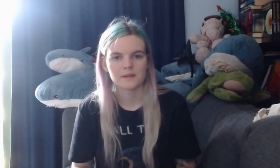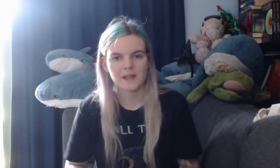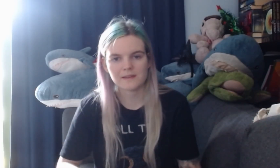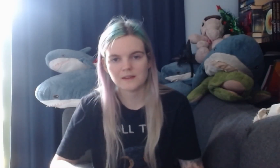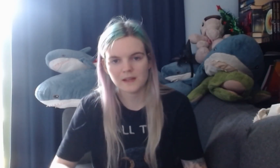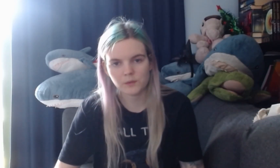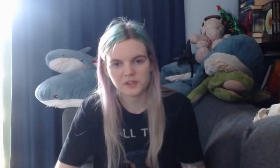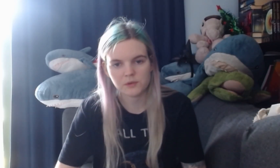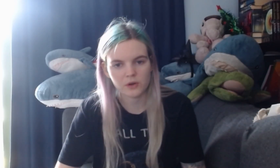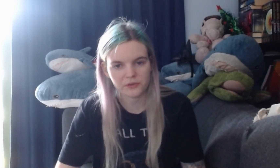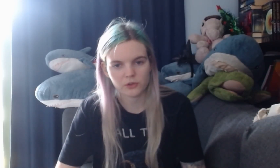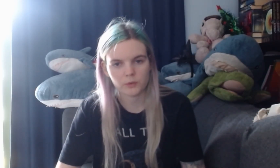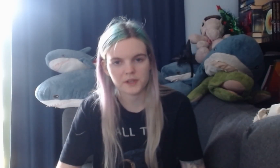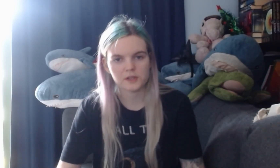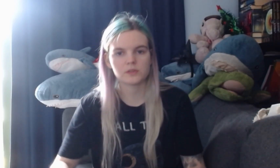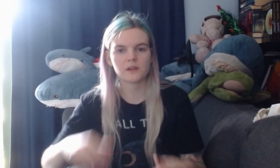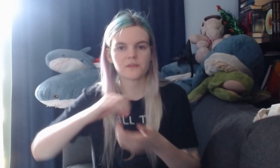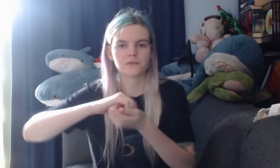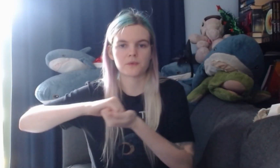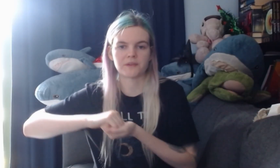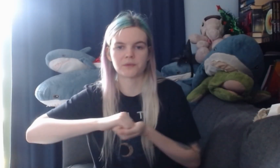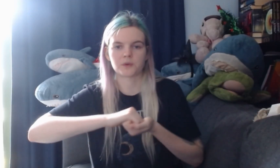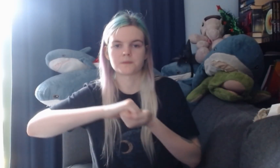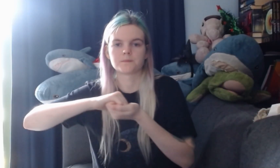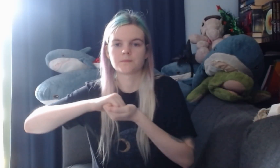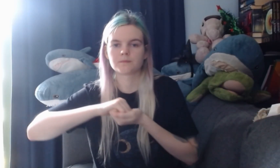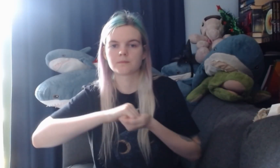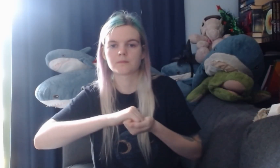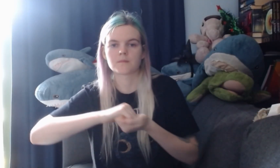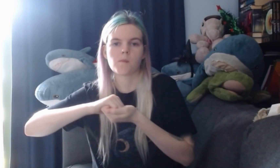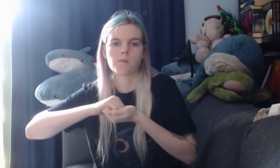Next, another one that we also already knew, and that is the friends one.